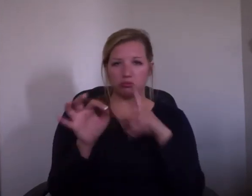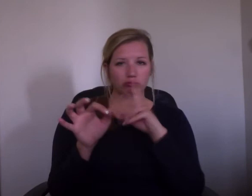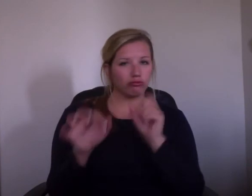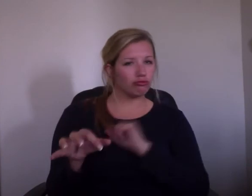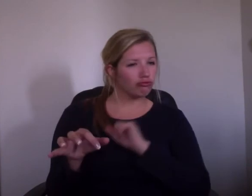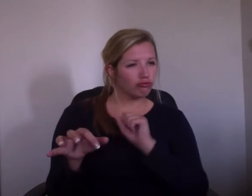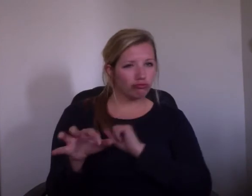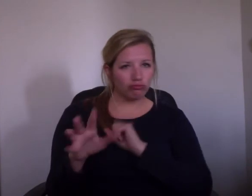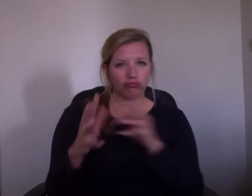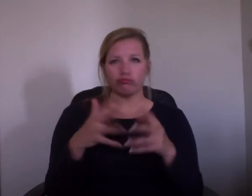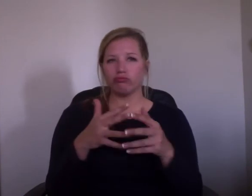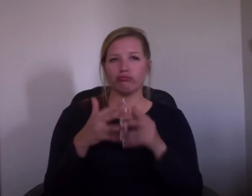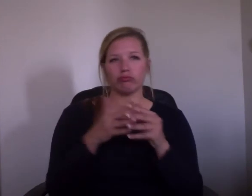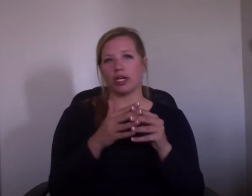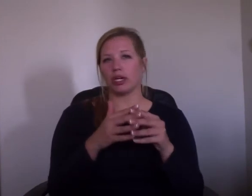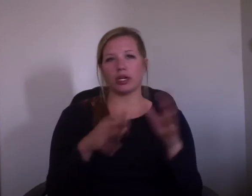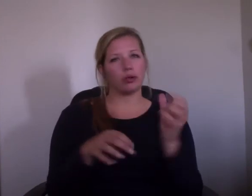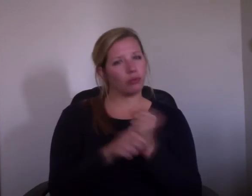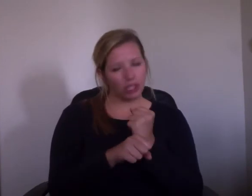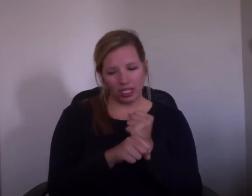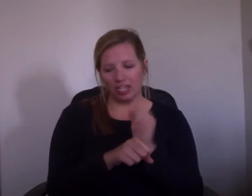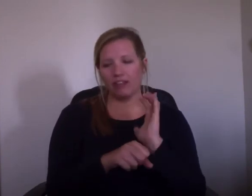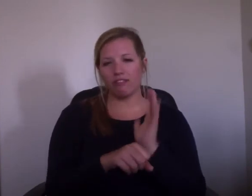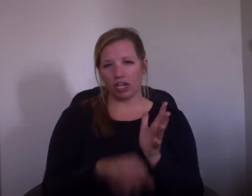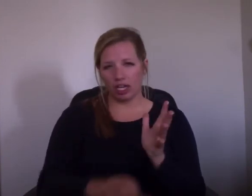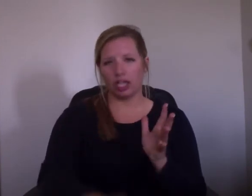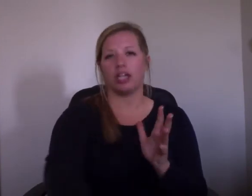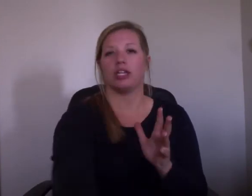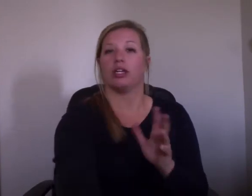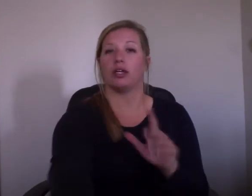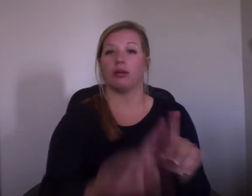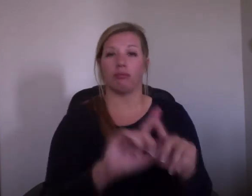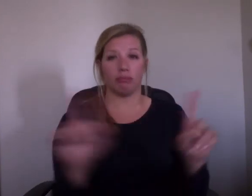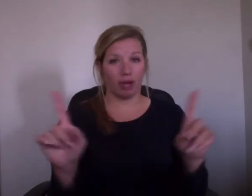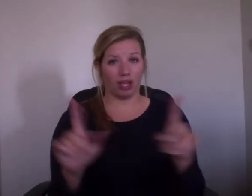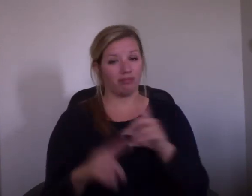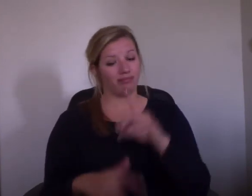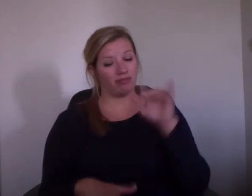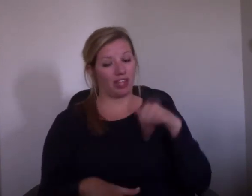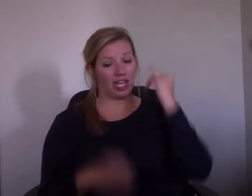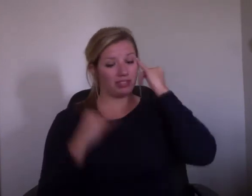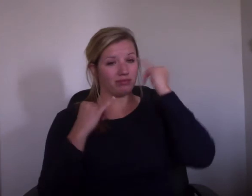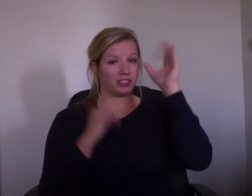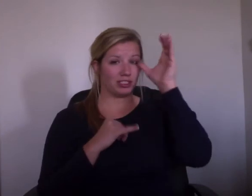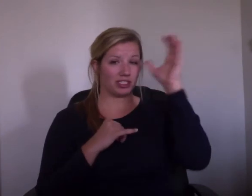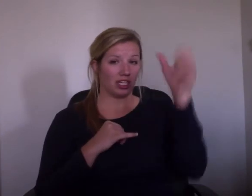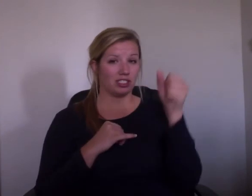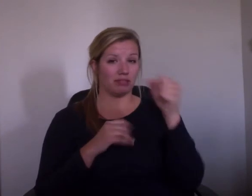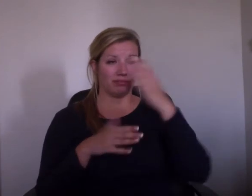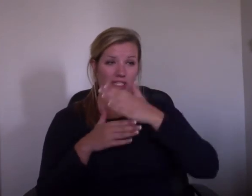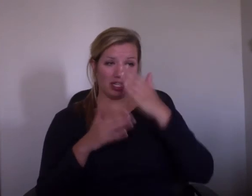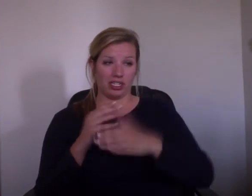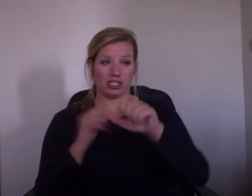war. That all ended in 1968. So 1968 becomes a very